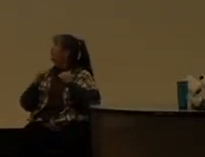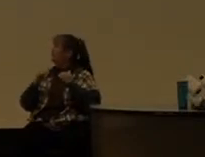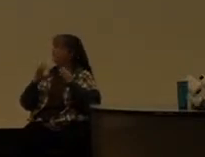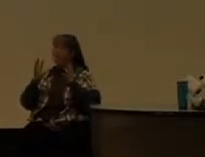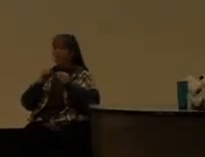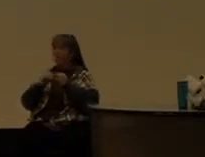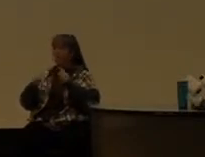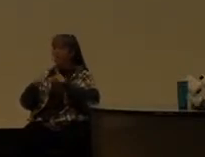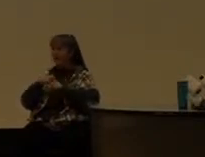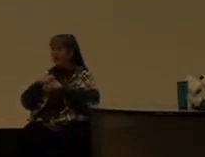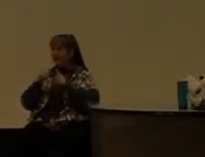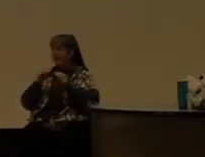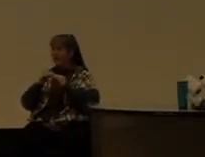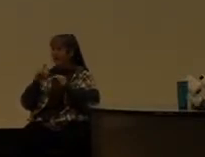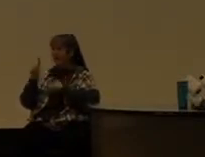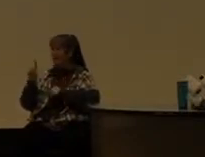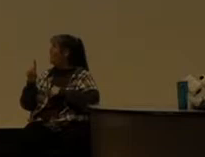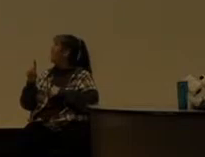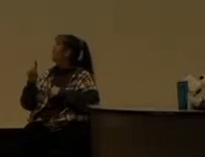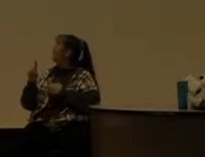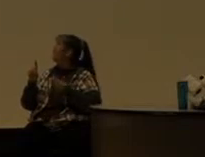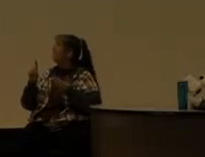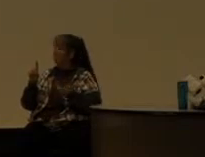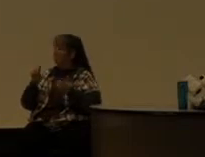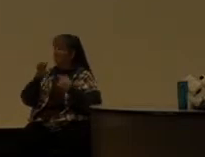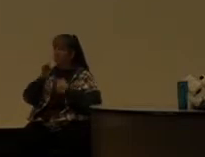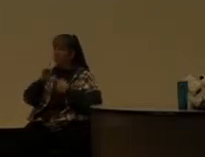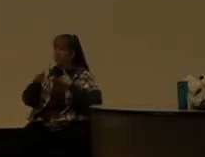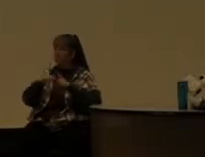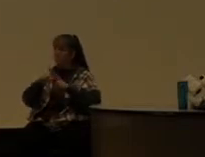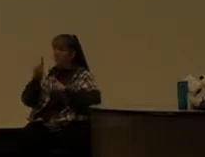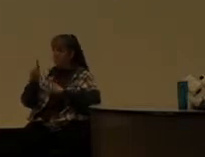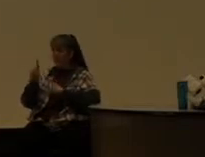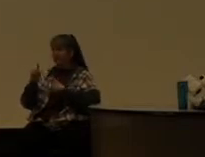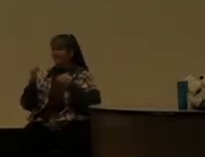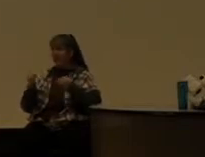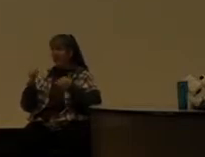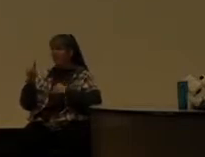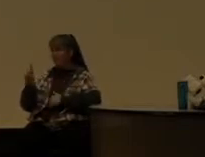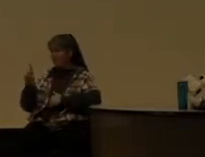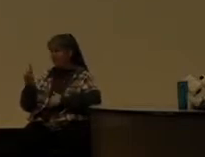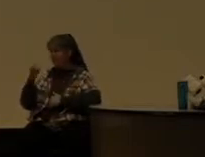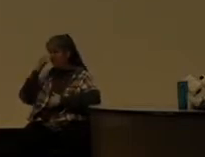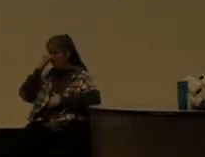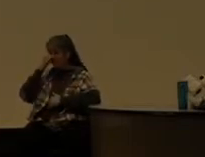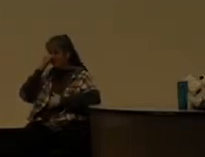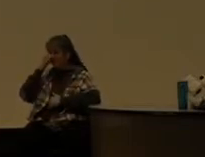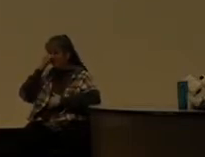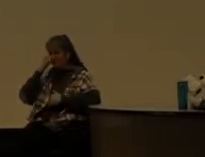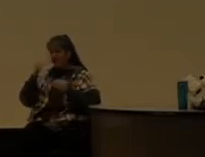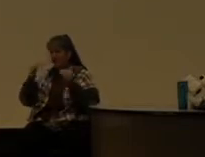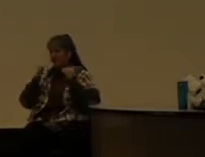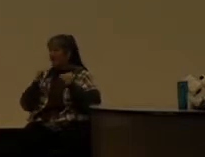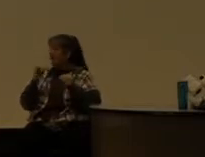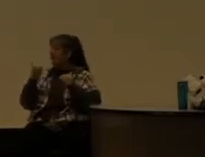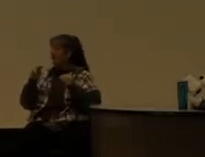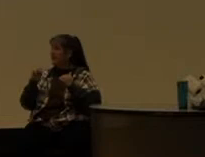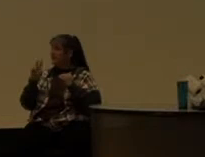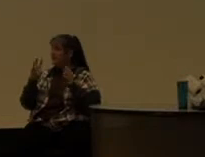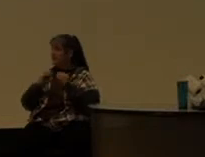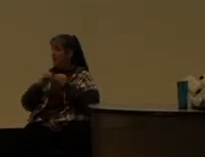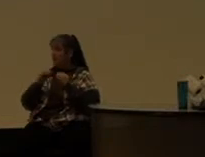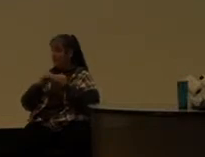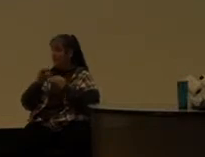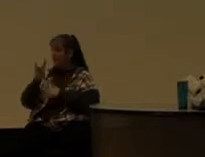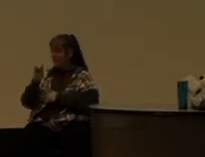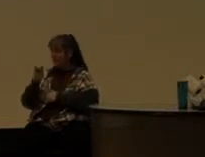equals to 1. So then it's going to change from 0 plus 1 to 1, right? And then it's going to say in total equal to 0 again, right?